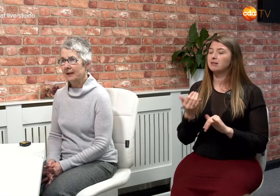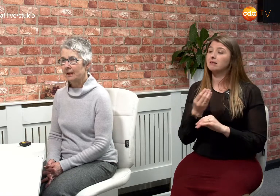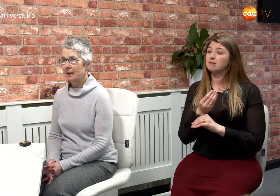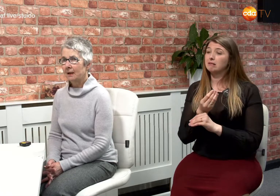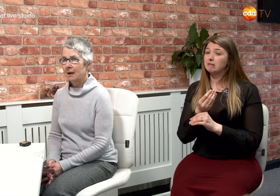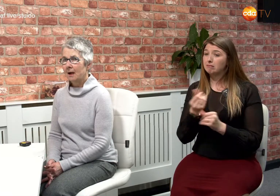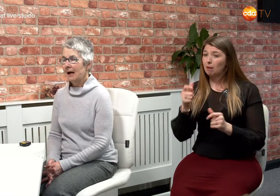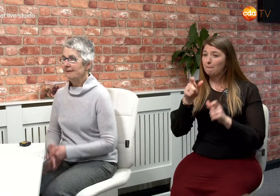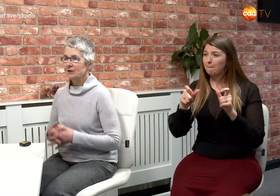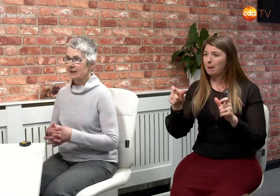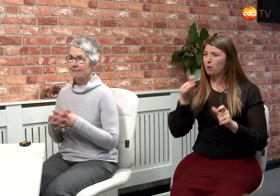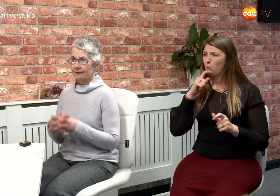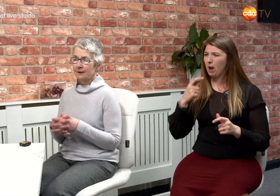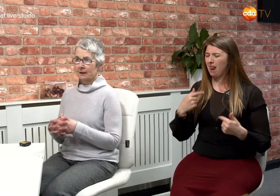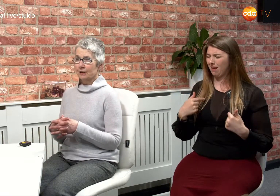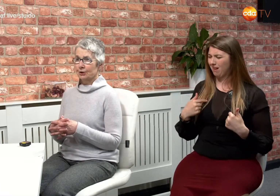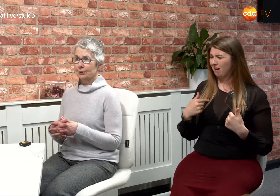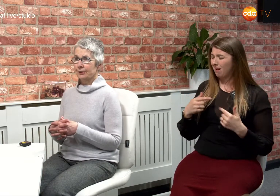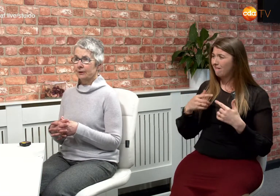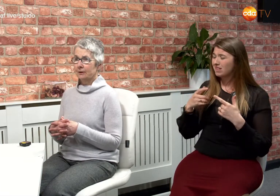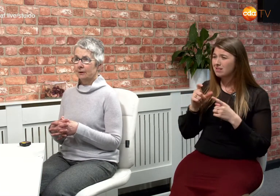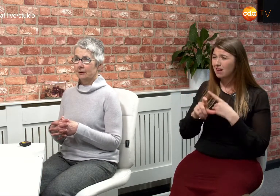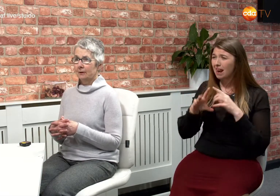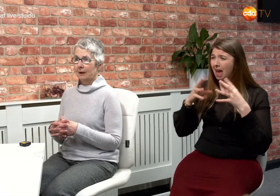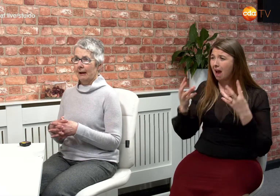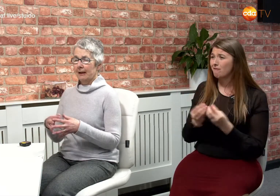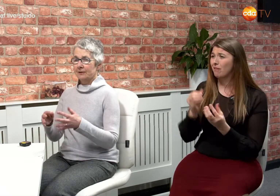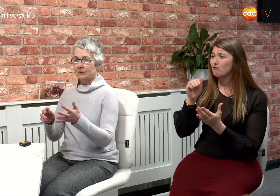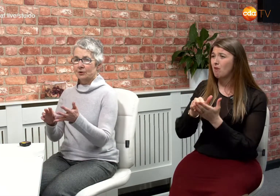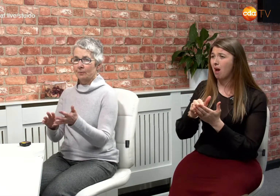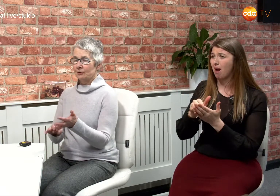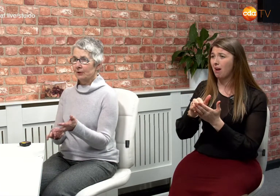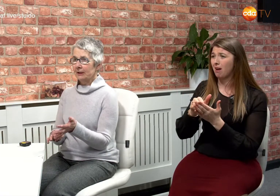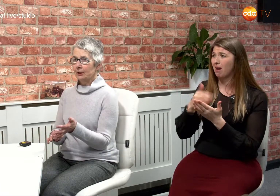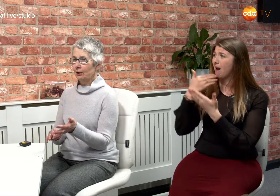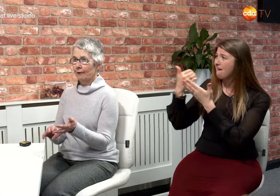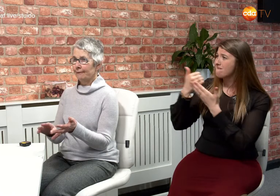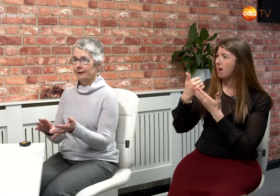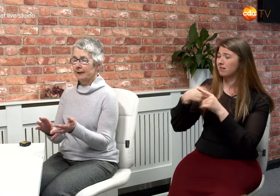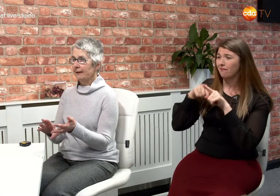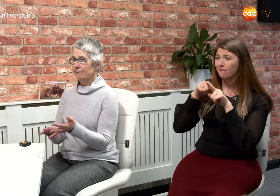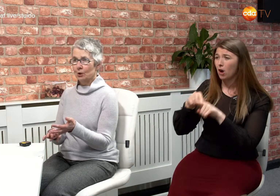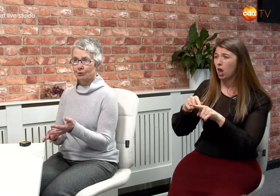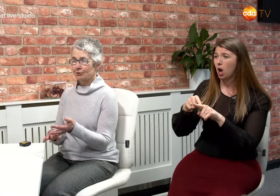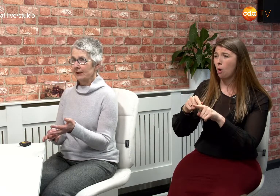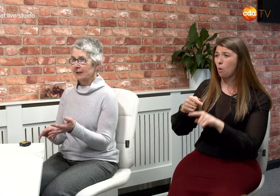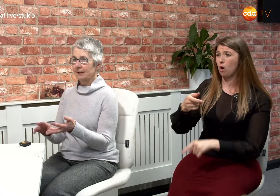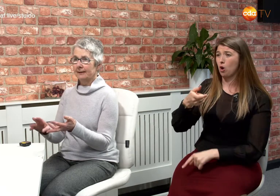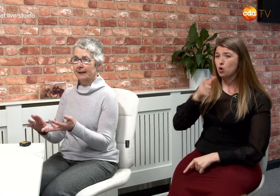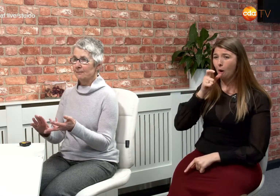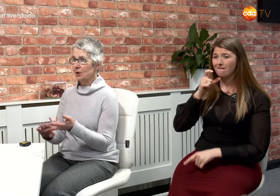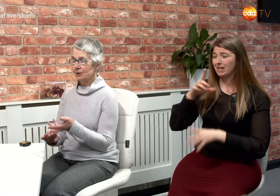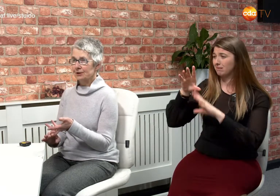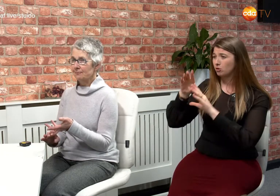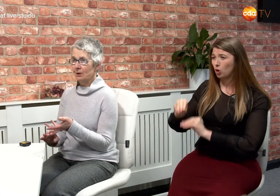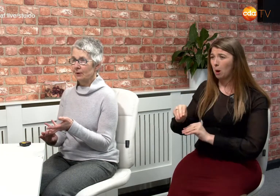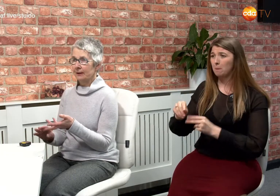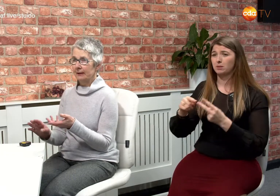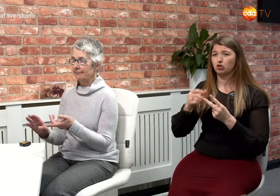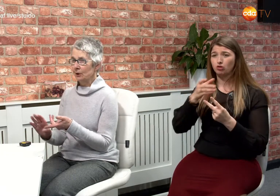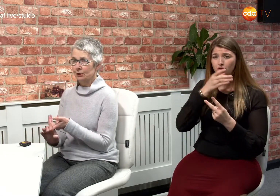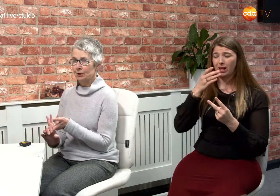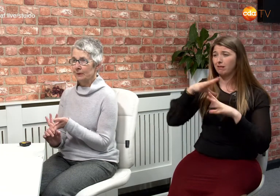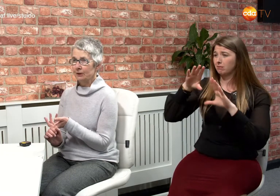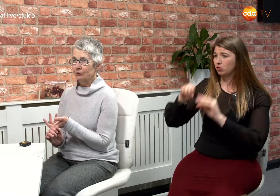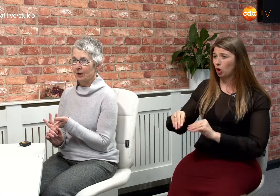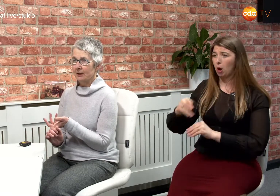people say, I've done everything I should. I stopped drinking coffee and I'm not drinking and I'm not